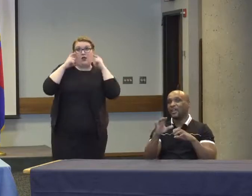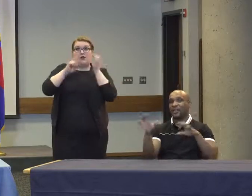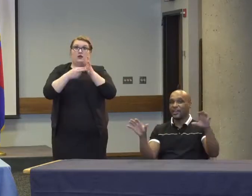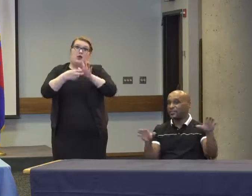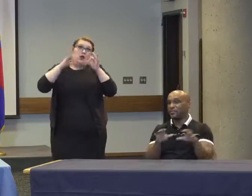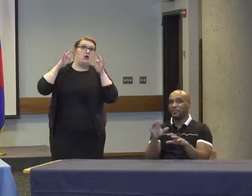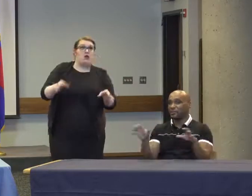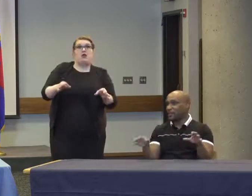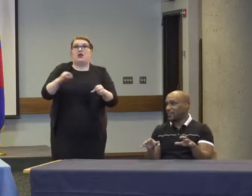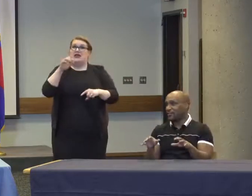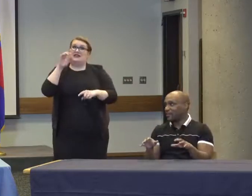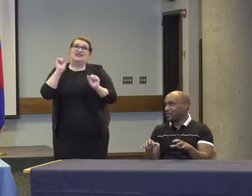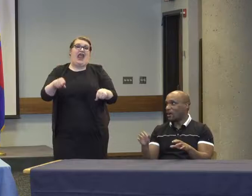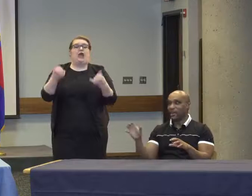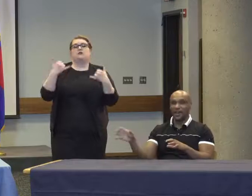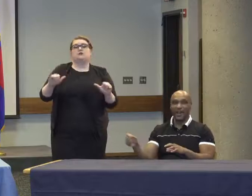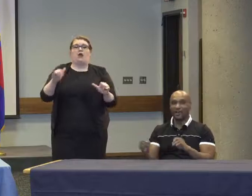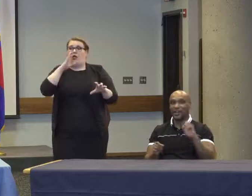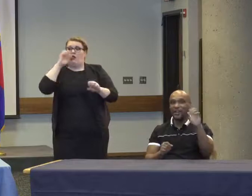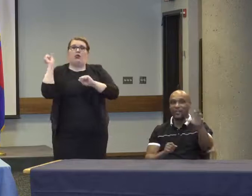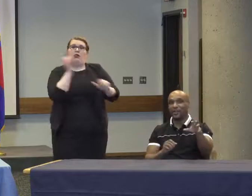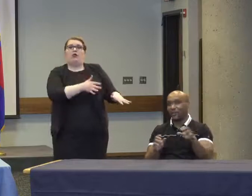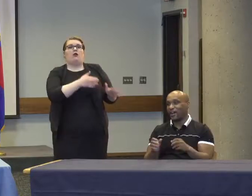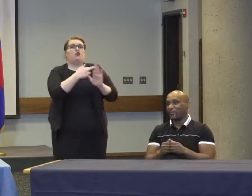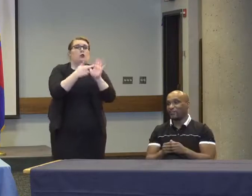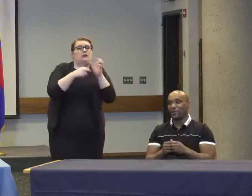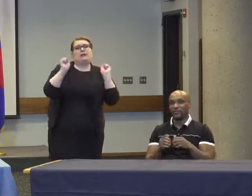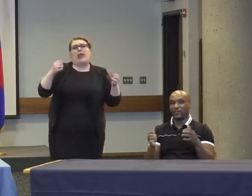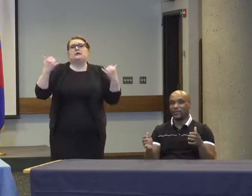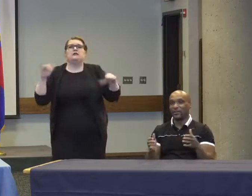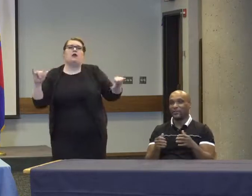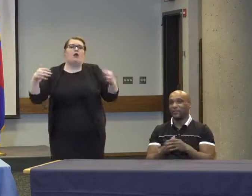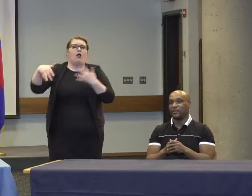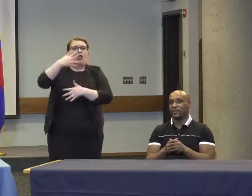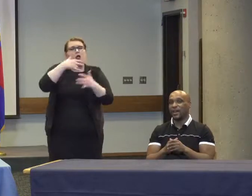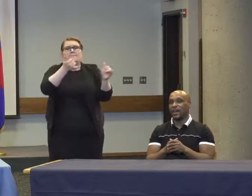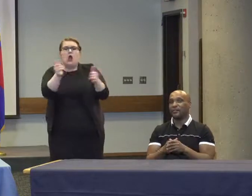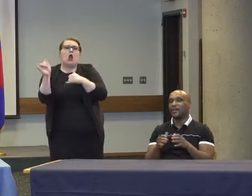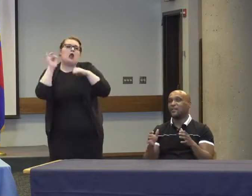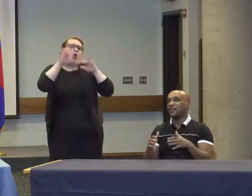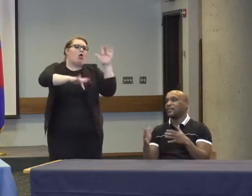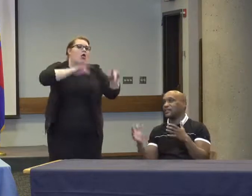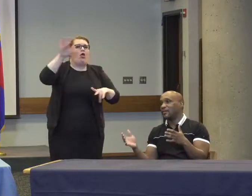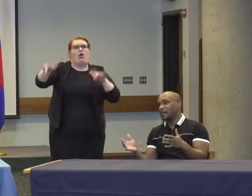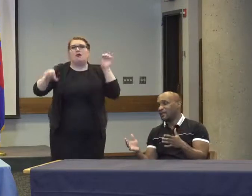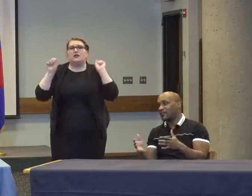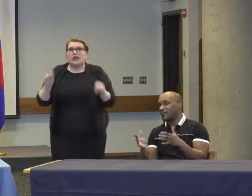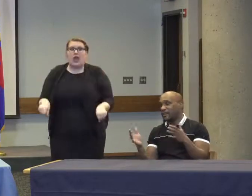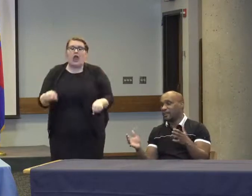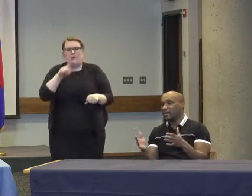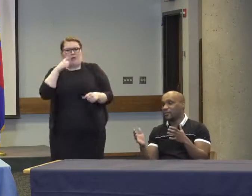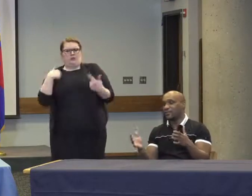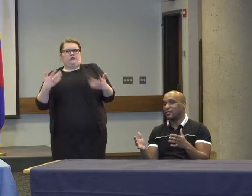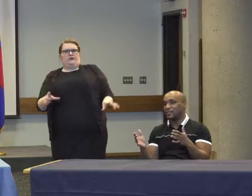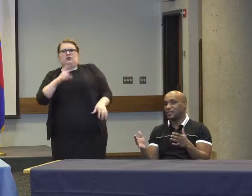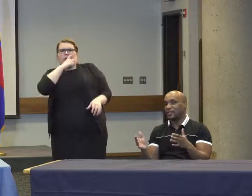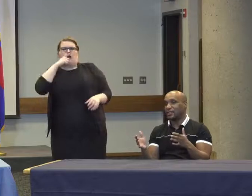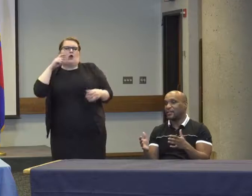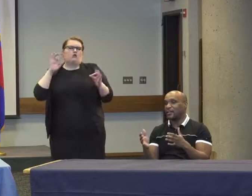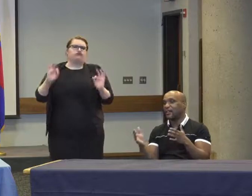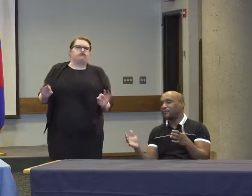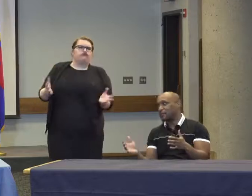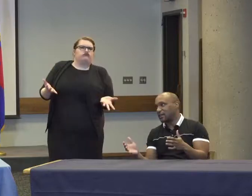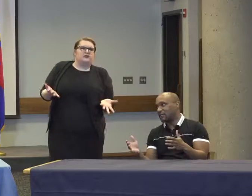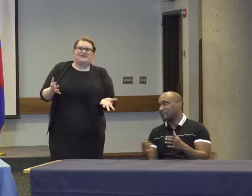on, they can still do whatever they want, congregate, be around folks for extended periods of time because they may have an increased